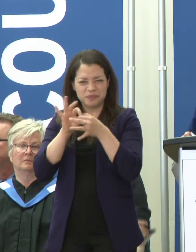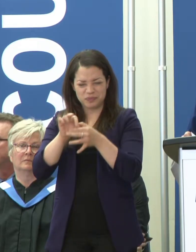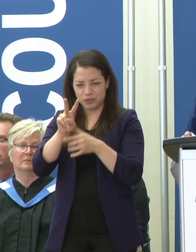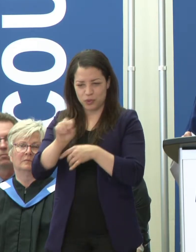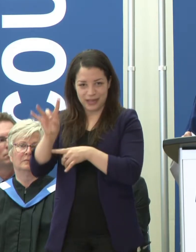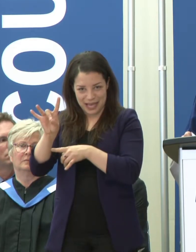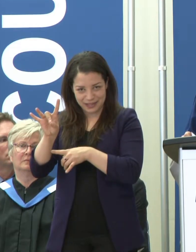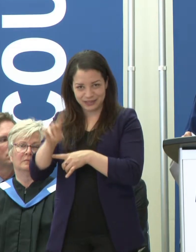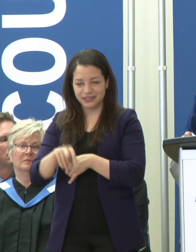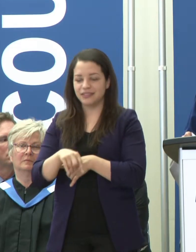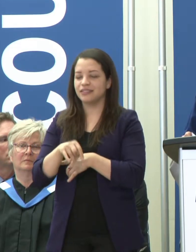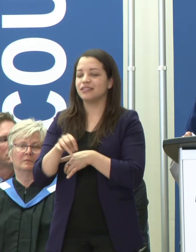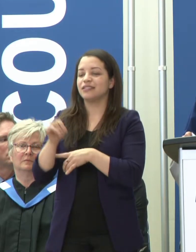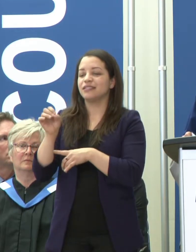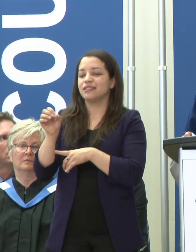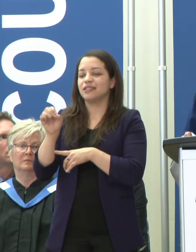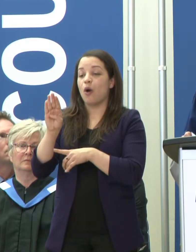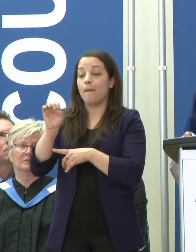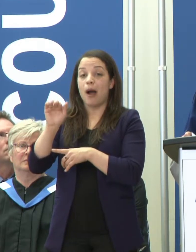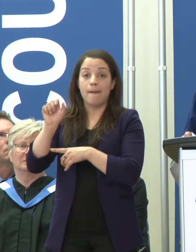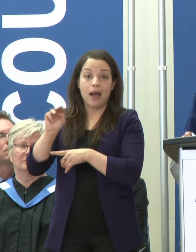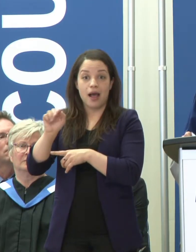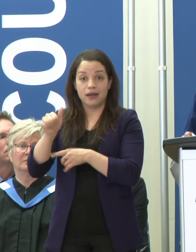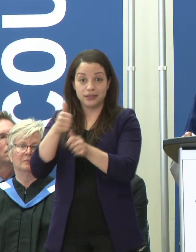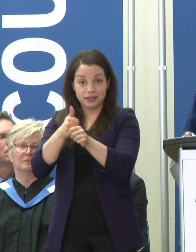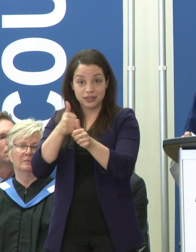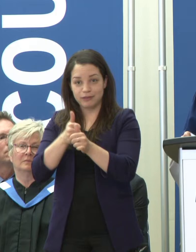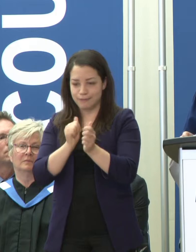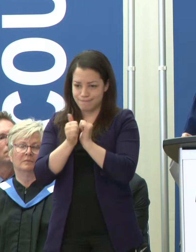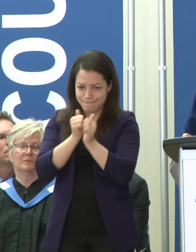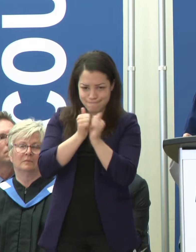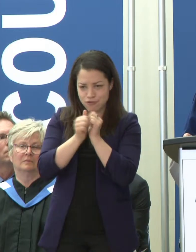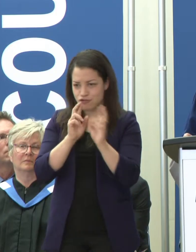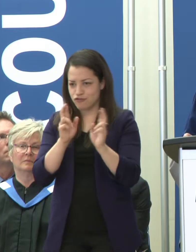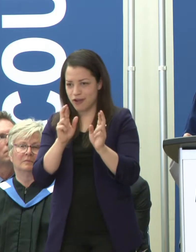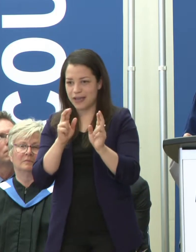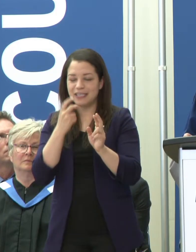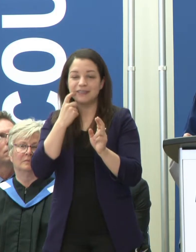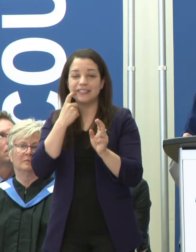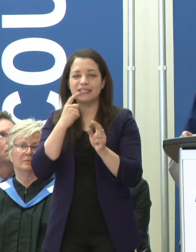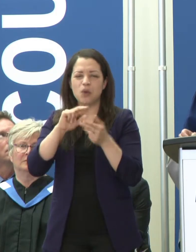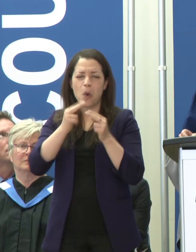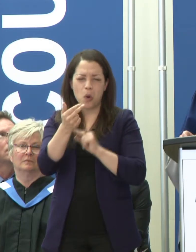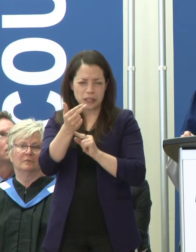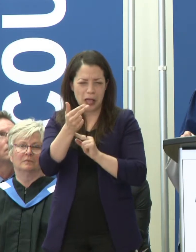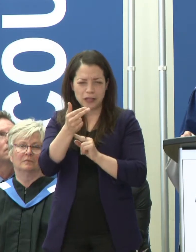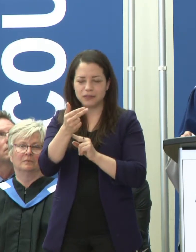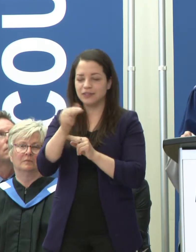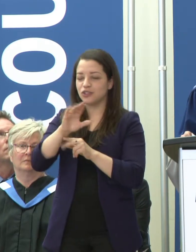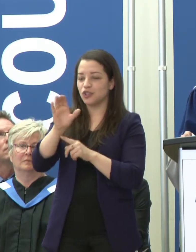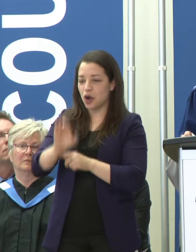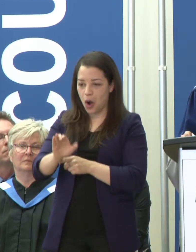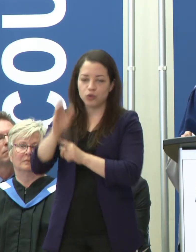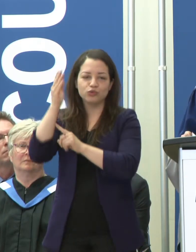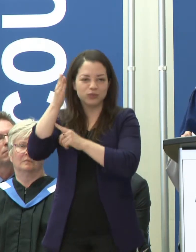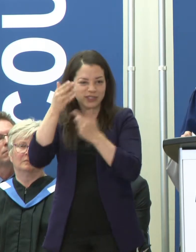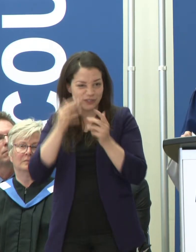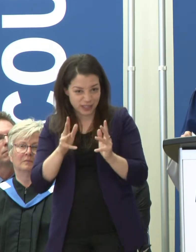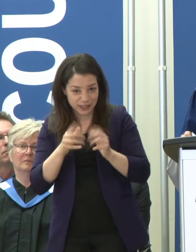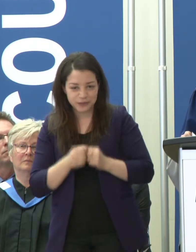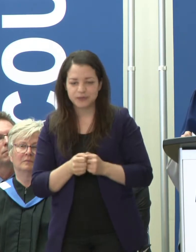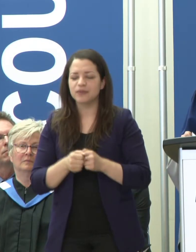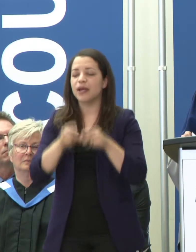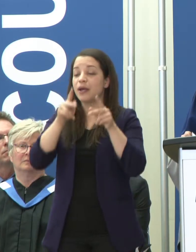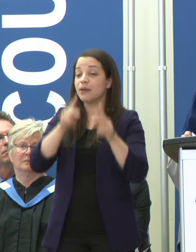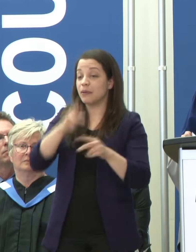to be president, he had just finished giving a speech at a hotel in Chicago when an elevator operator offered